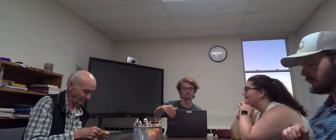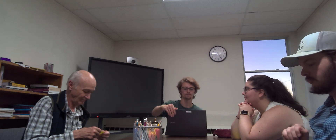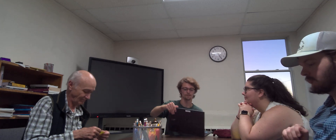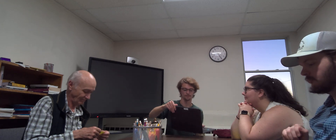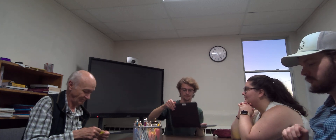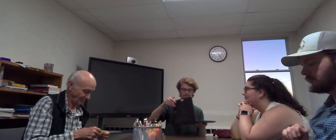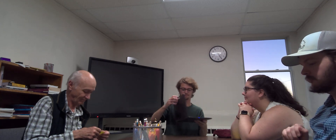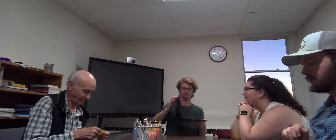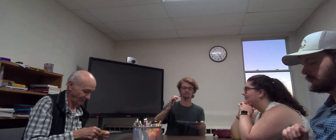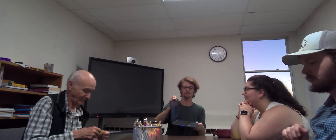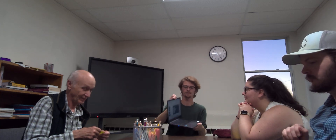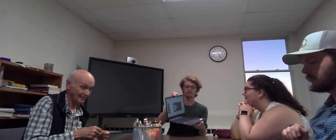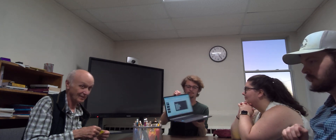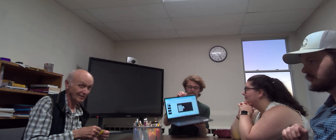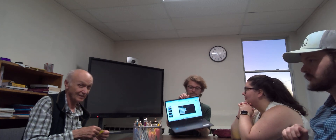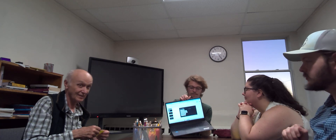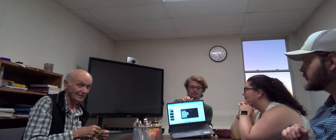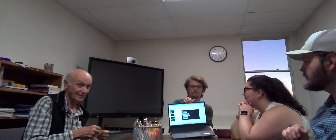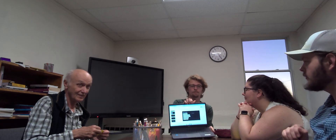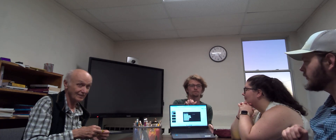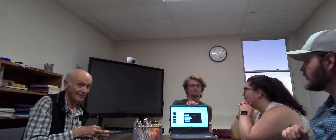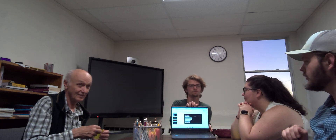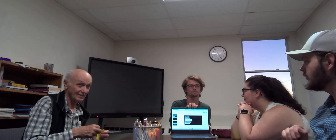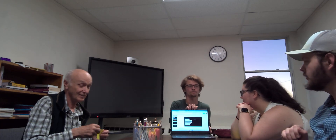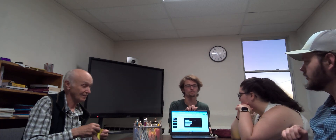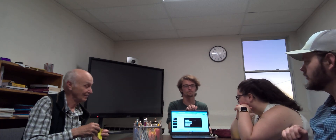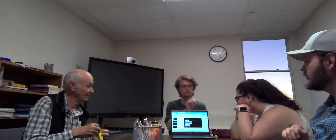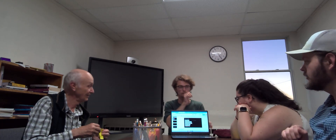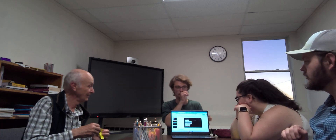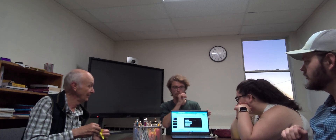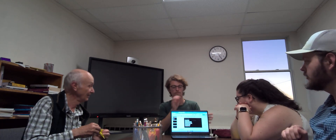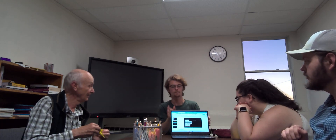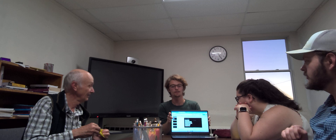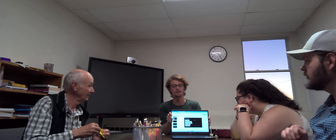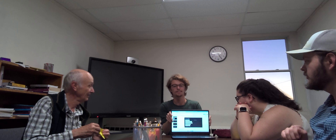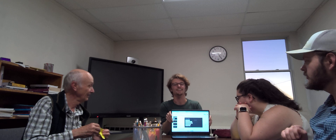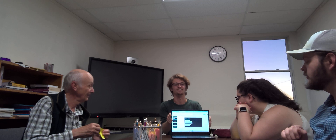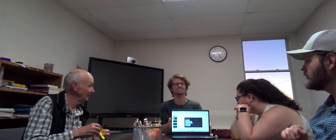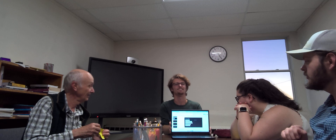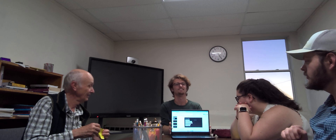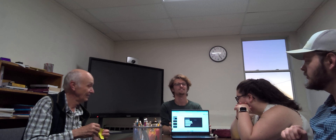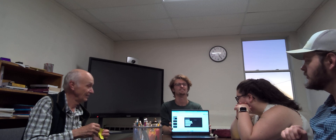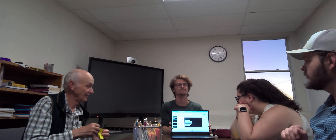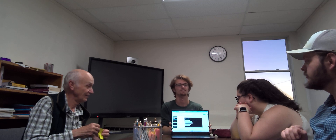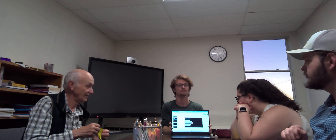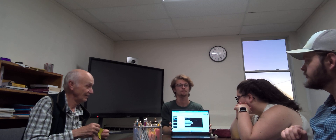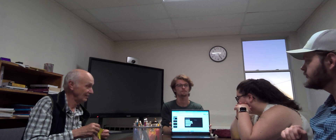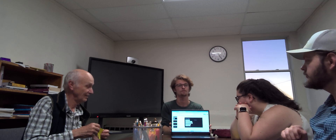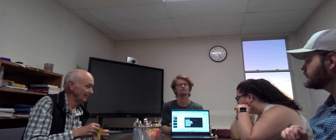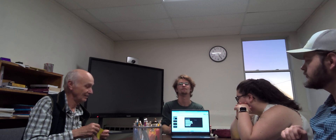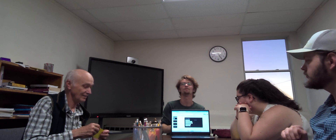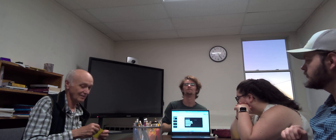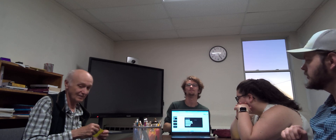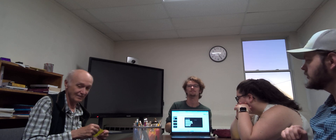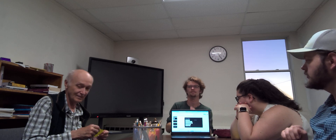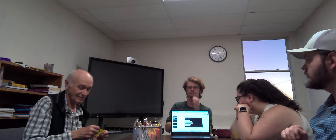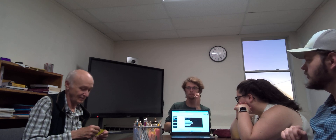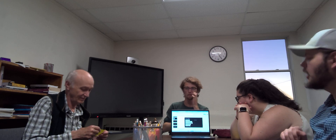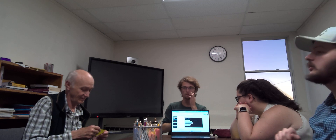The people with the I am- solution ask the people with the problem, right? Who's Yes. the problem? And I have to do, How